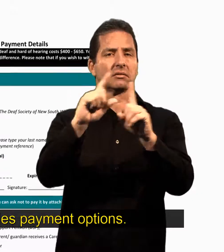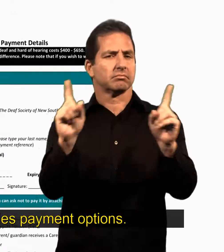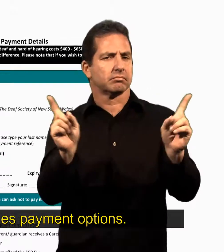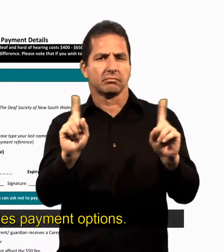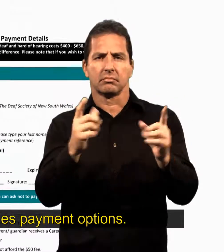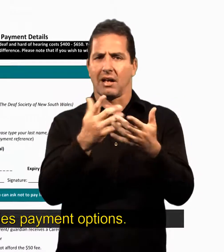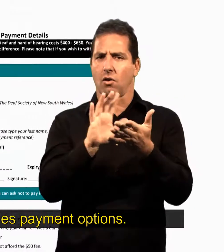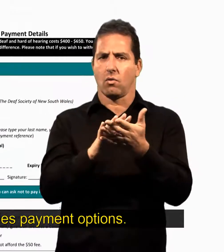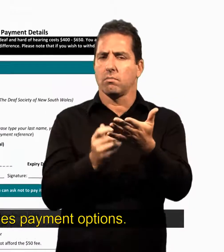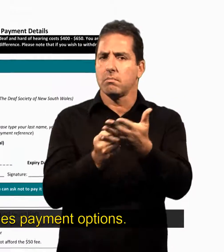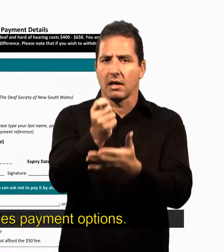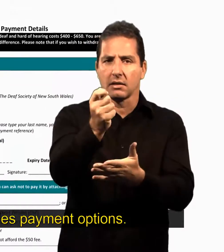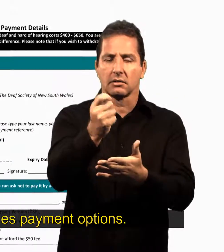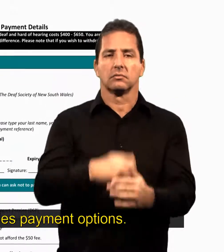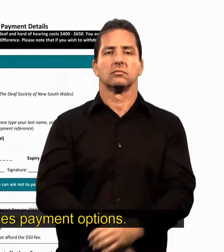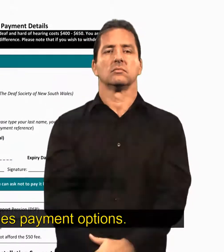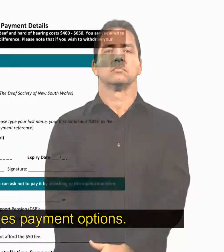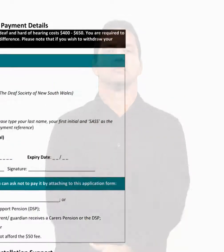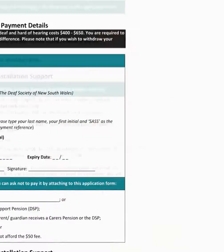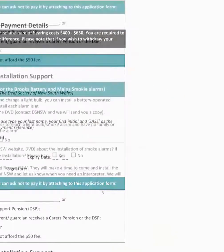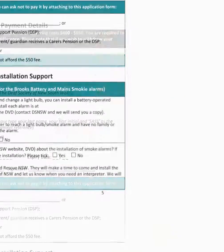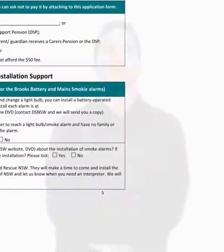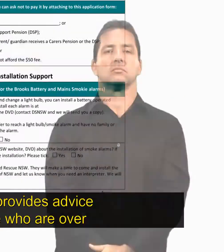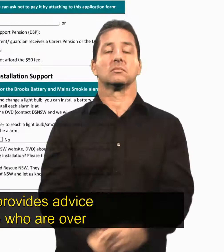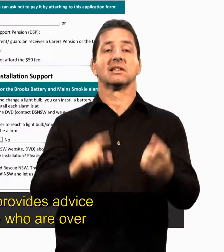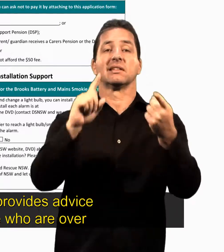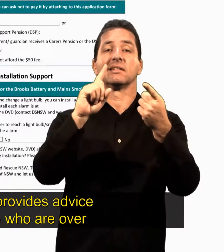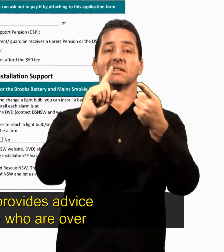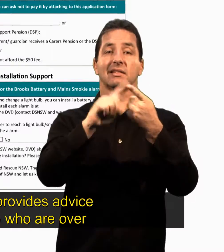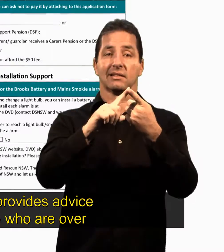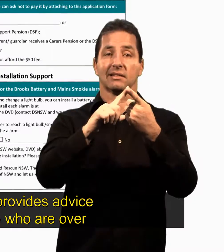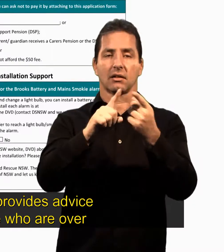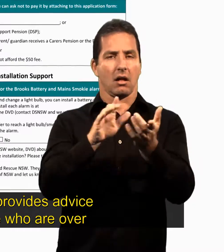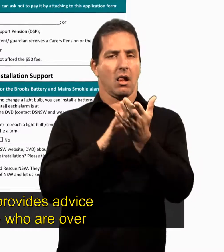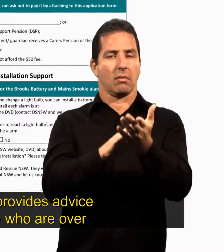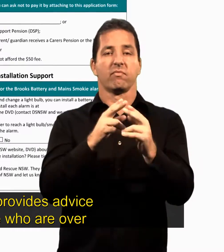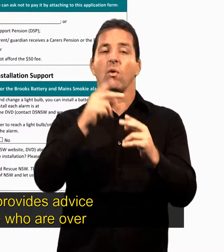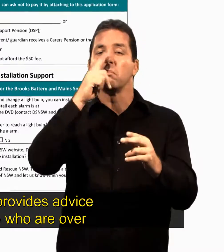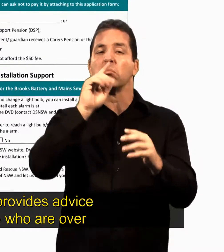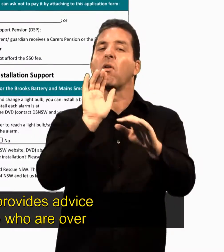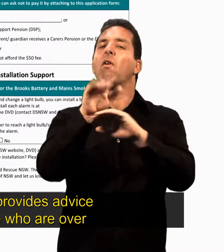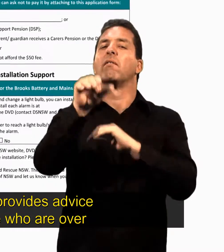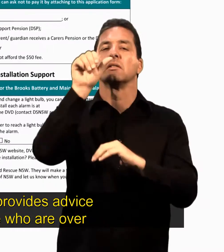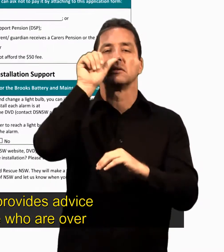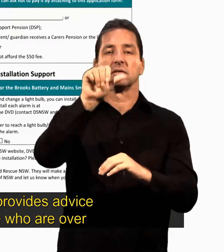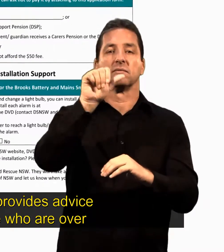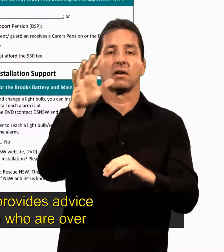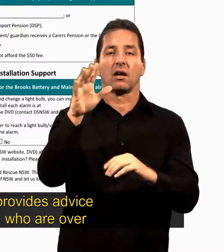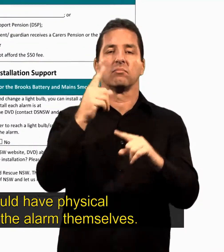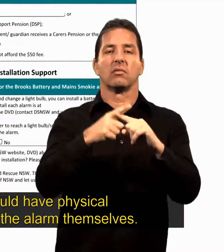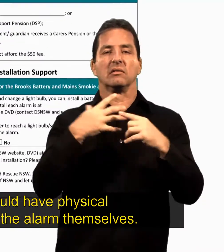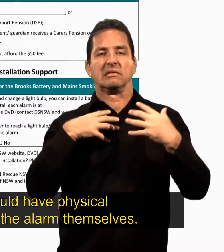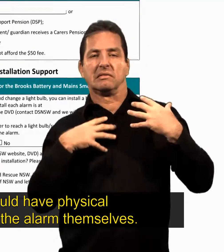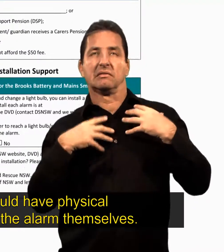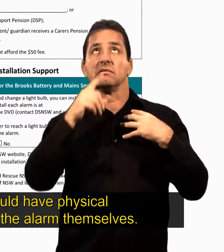Section D provides payment options. Section E provides advice for people who are over 65